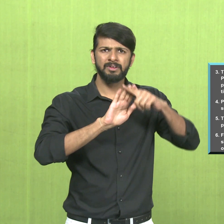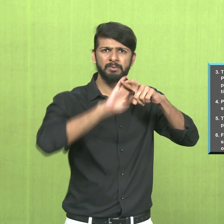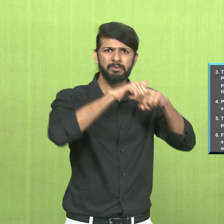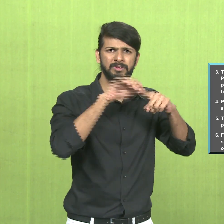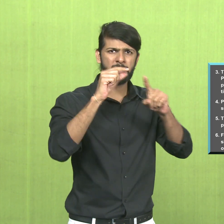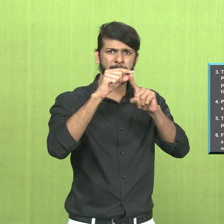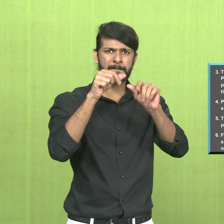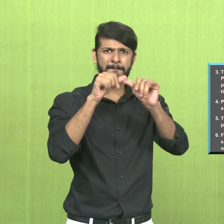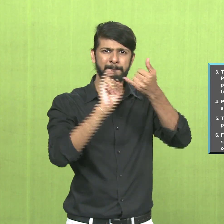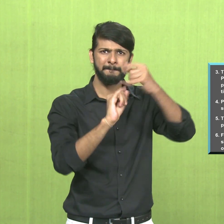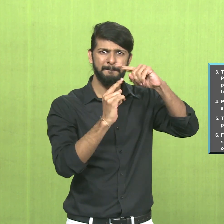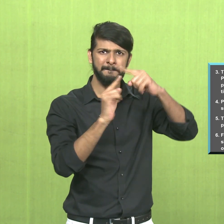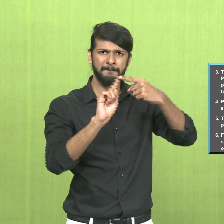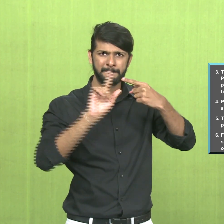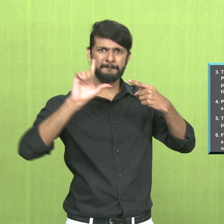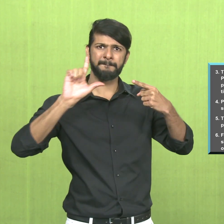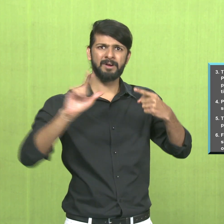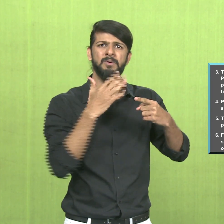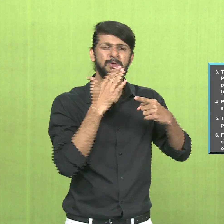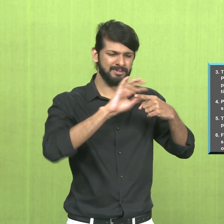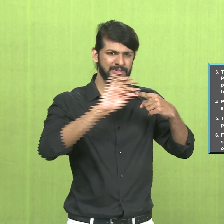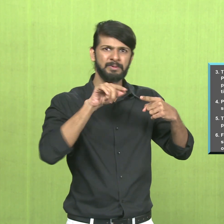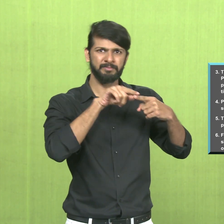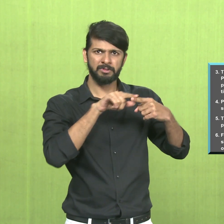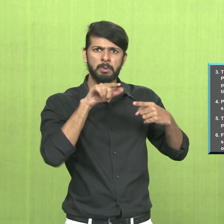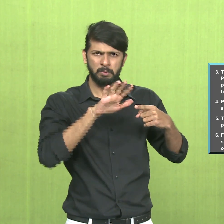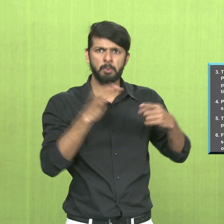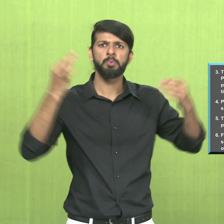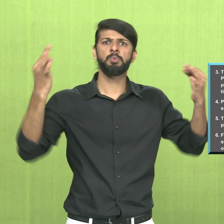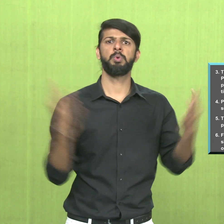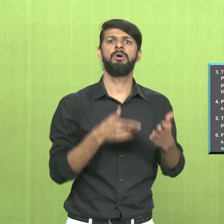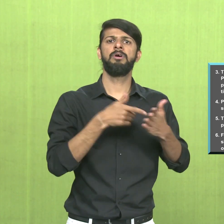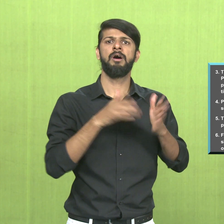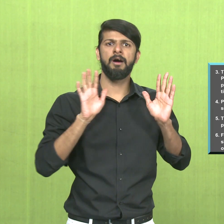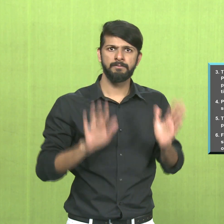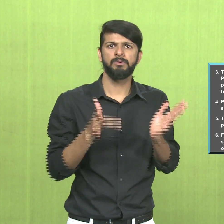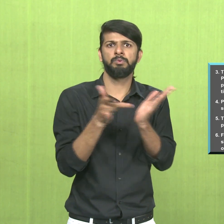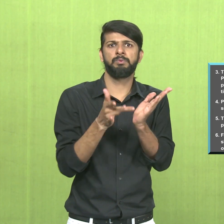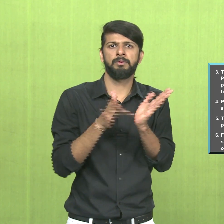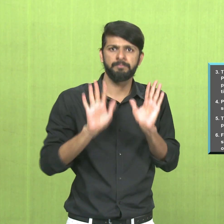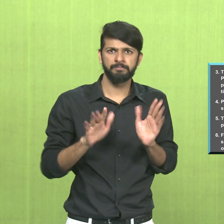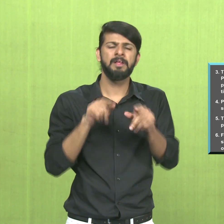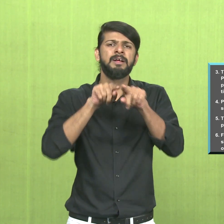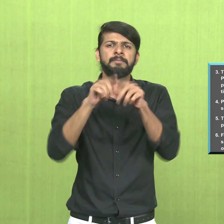Answer number 3. The pastel medium is comparatively a newer technique.